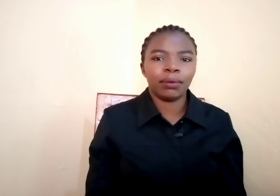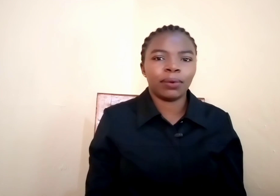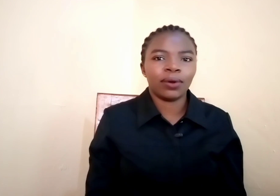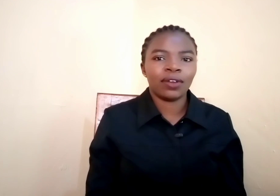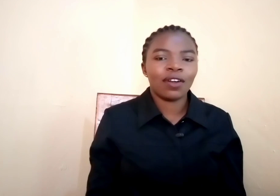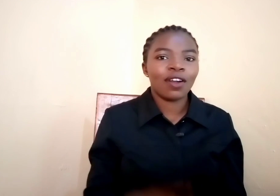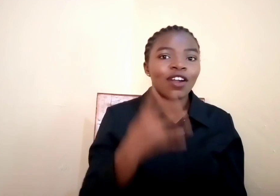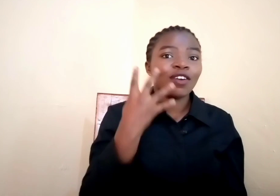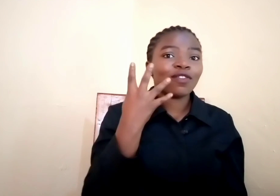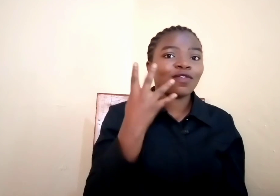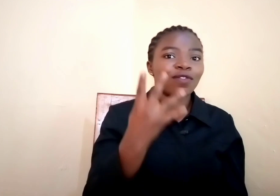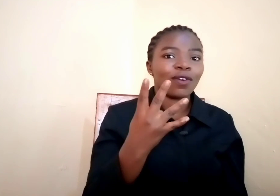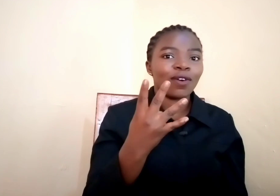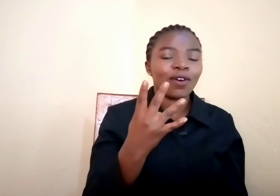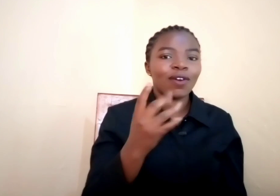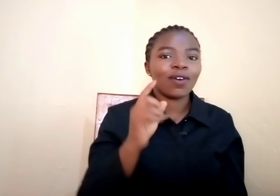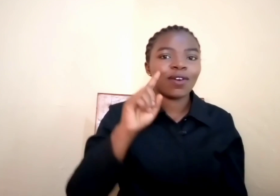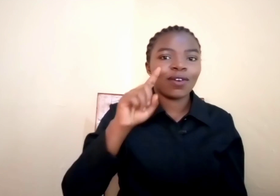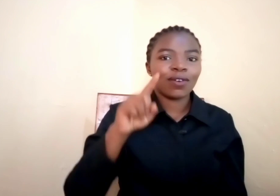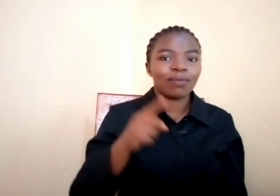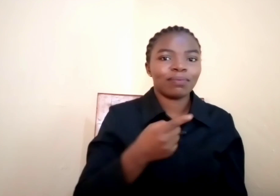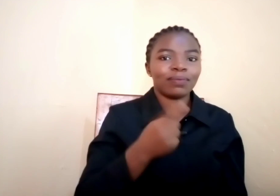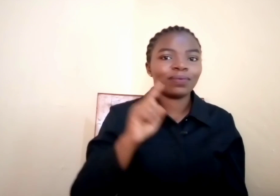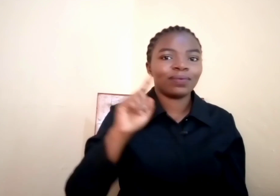people. 4